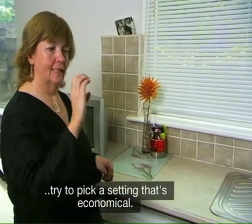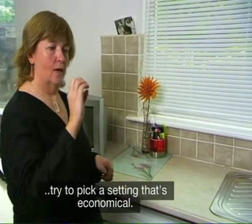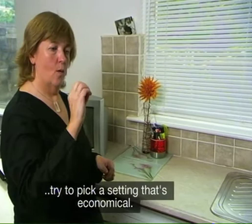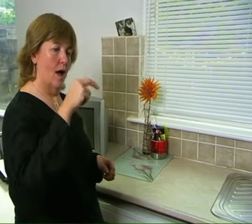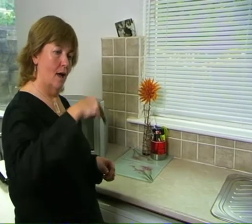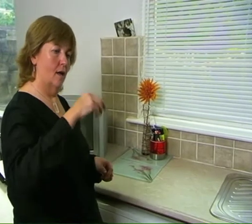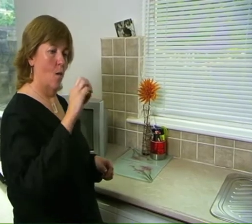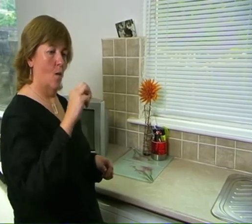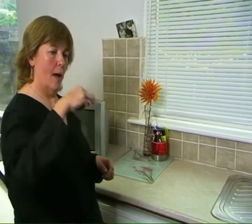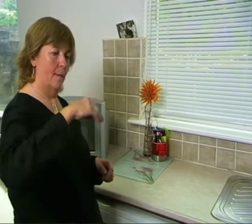economical.